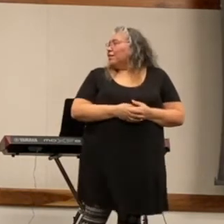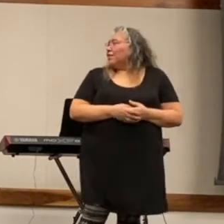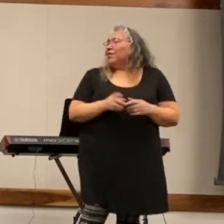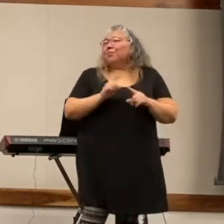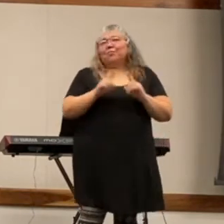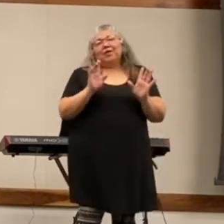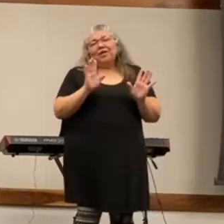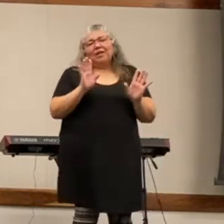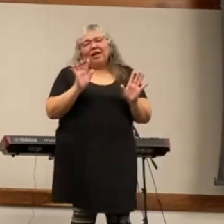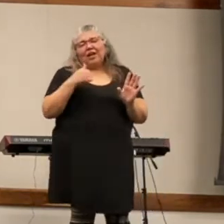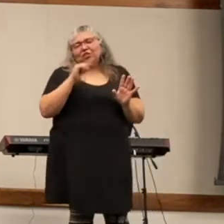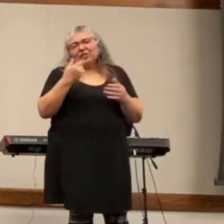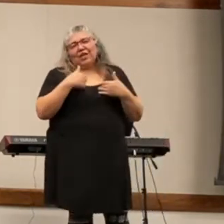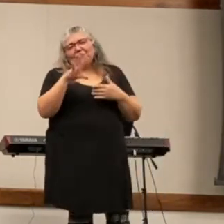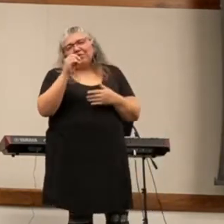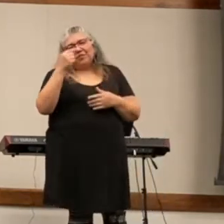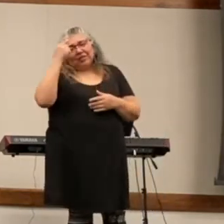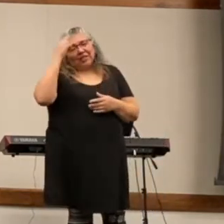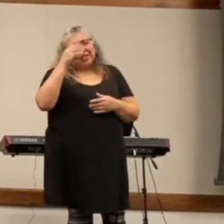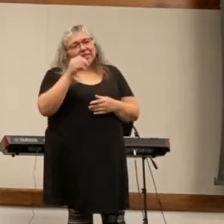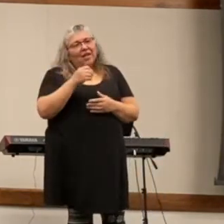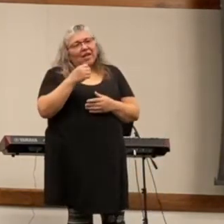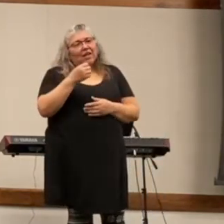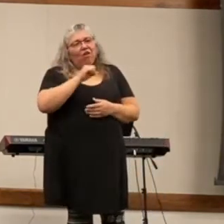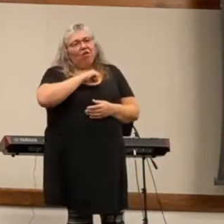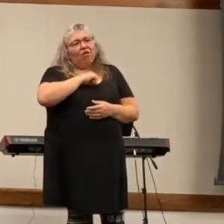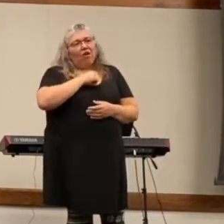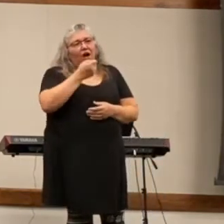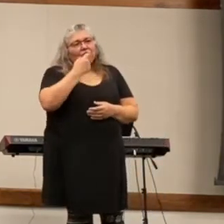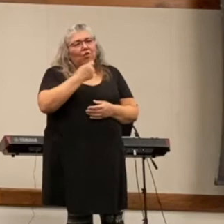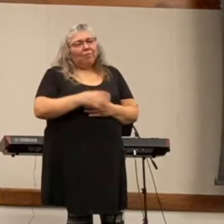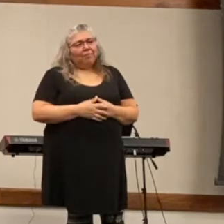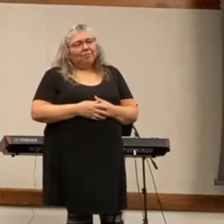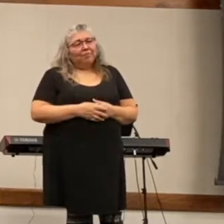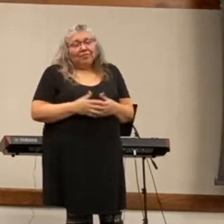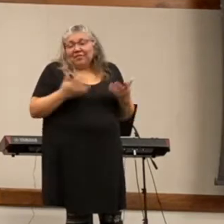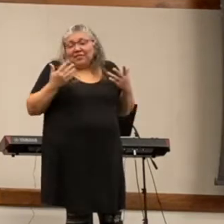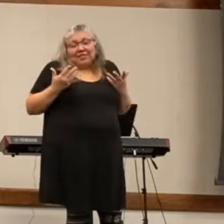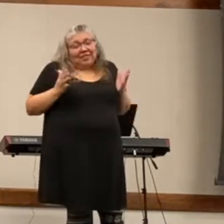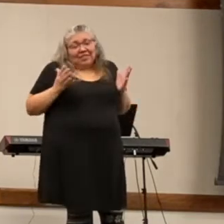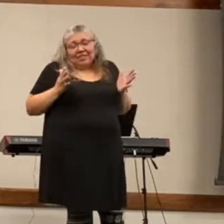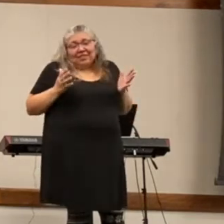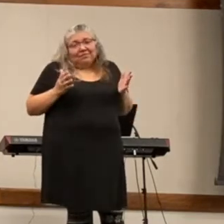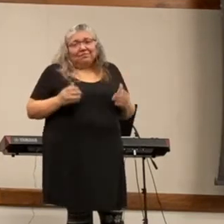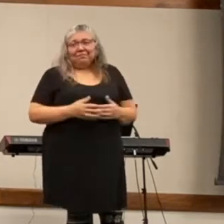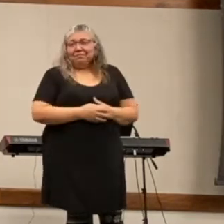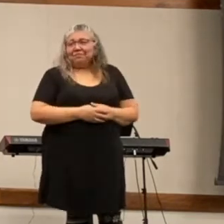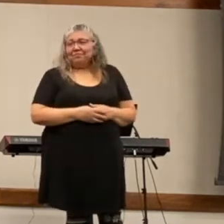But all I got left is 50 cents in my coffee. That's all I got left.